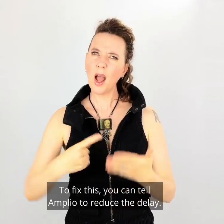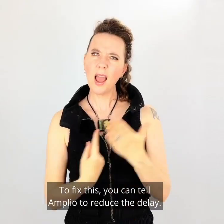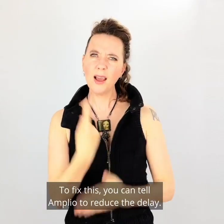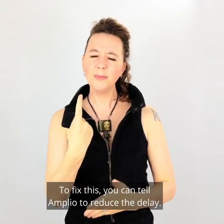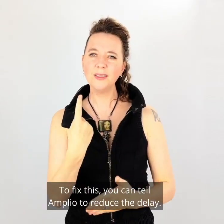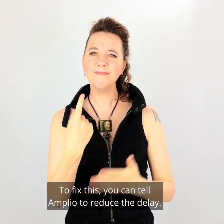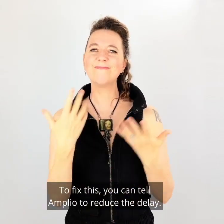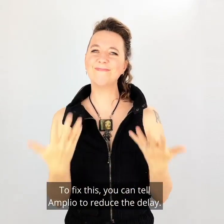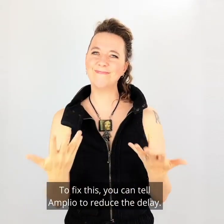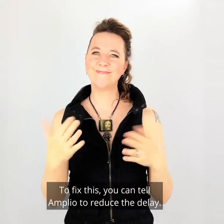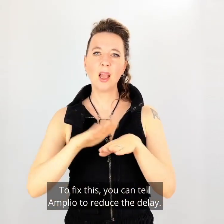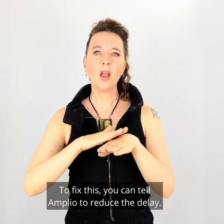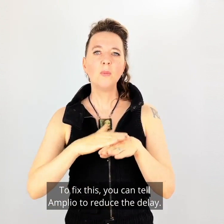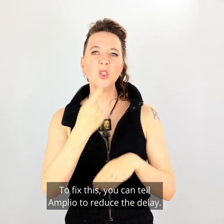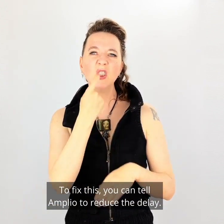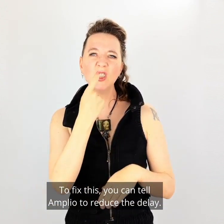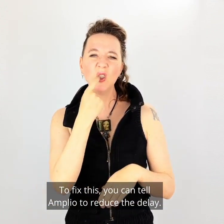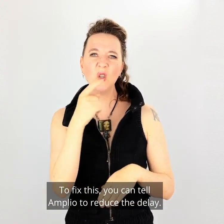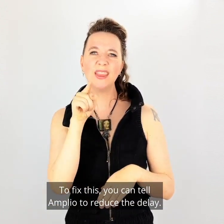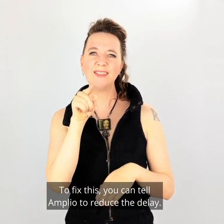To fix this, you can tell Amplio to